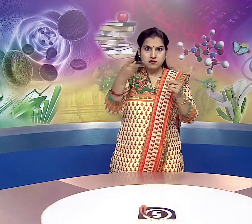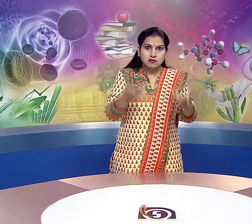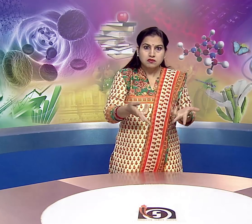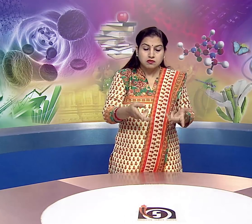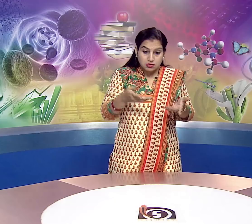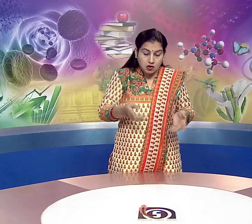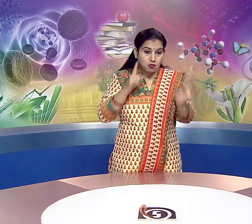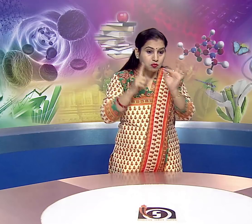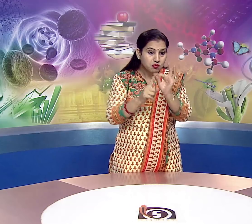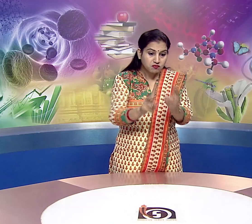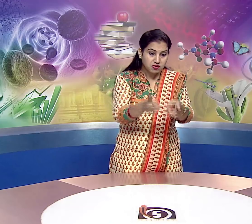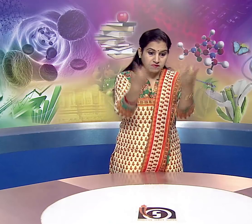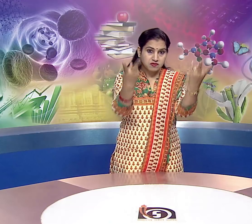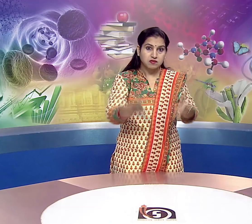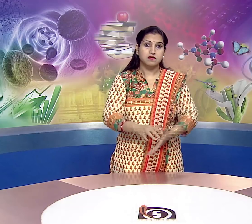witnessing now.